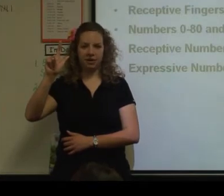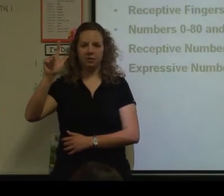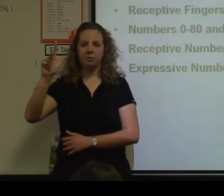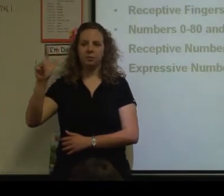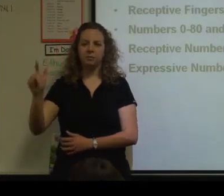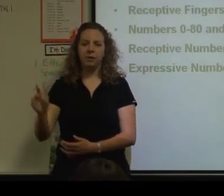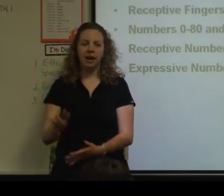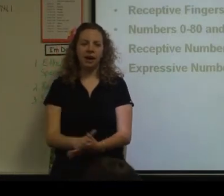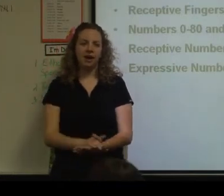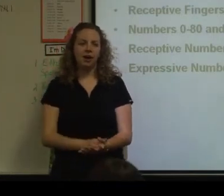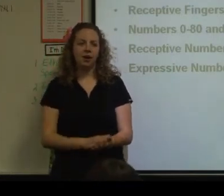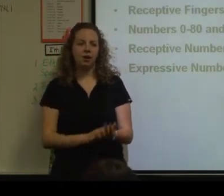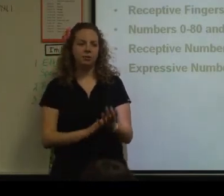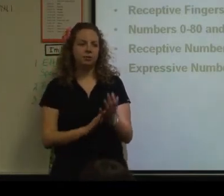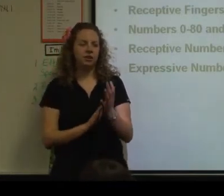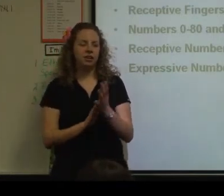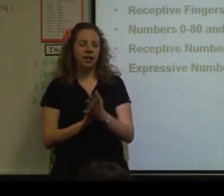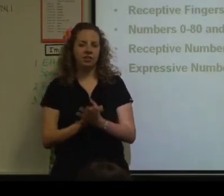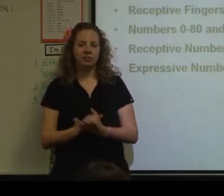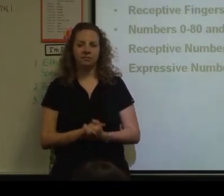Okay. What about 11?